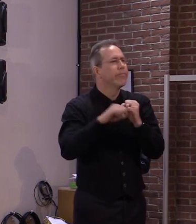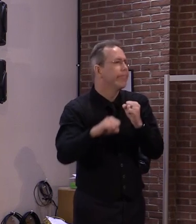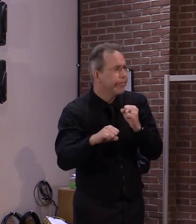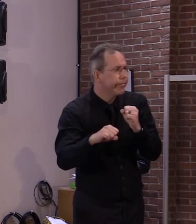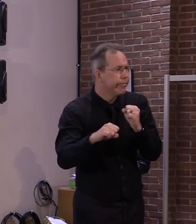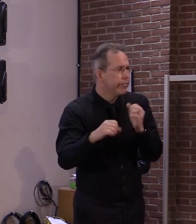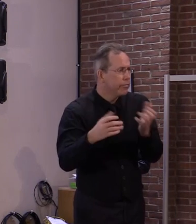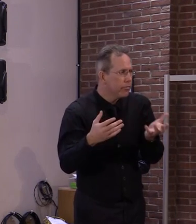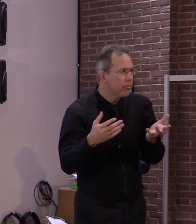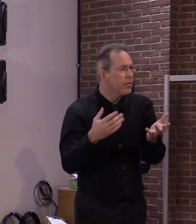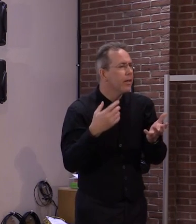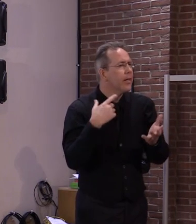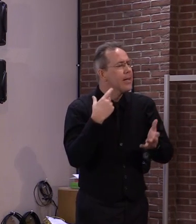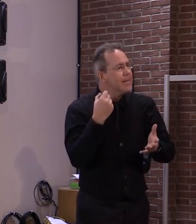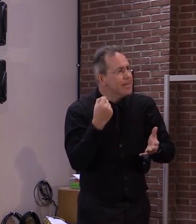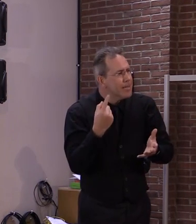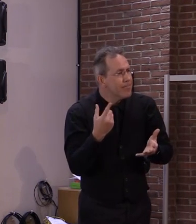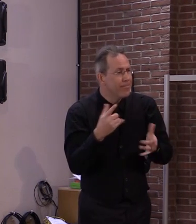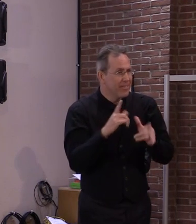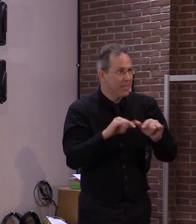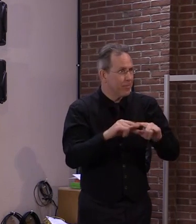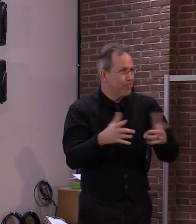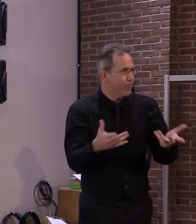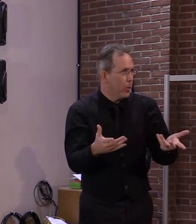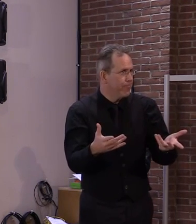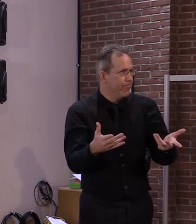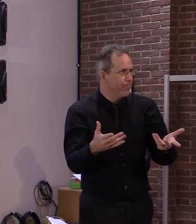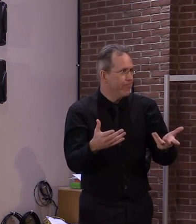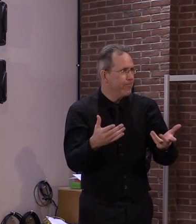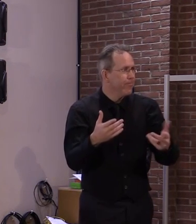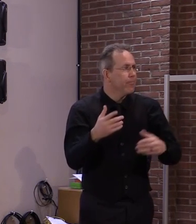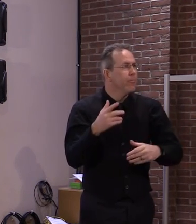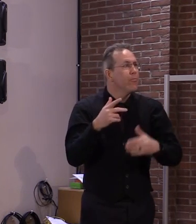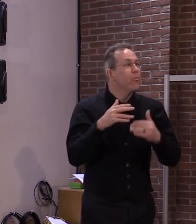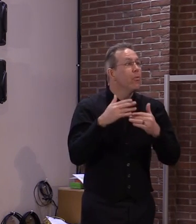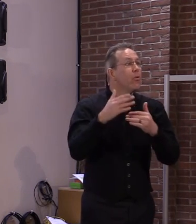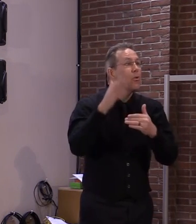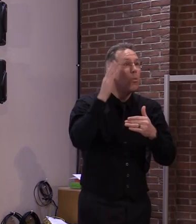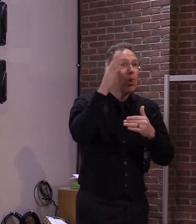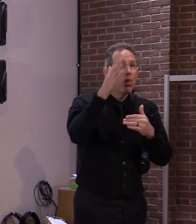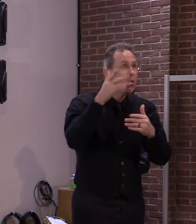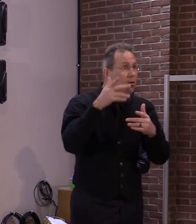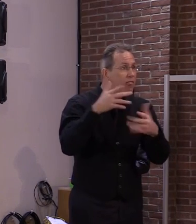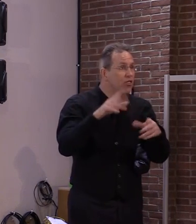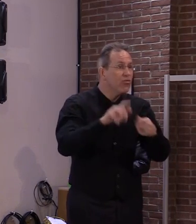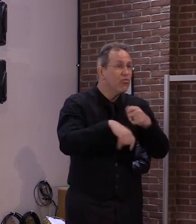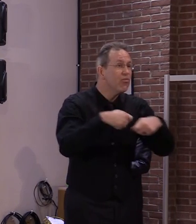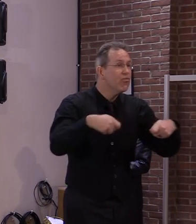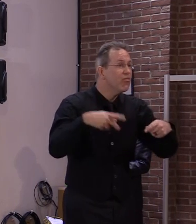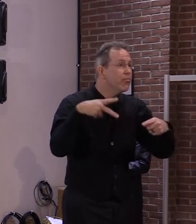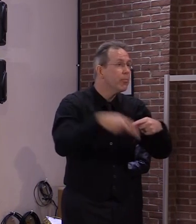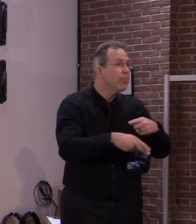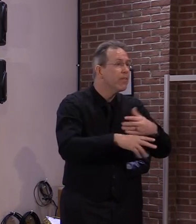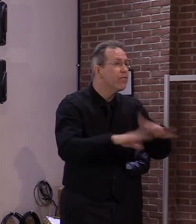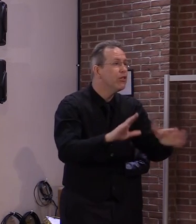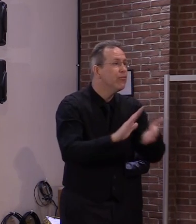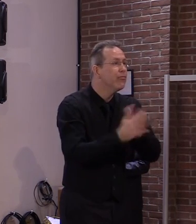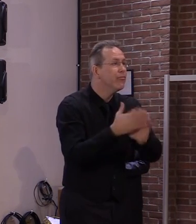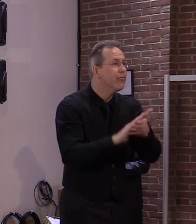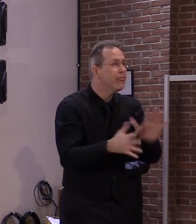that time may run out, and so we are preparing for that and have already started